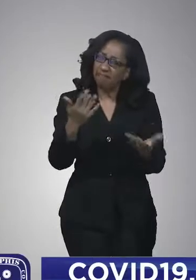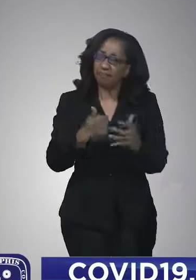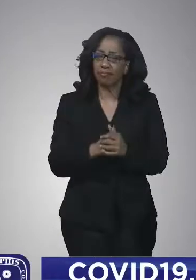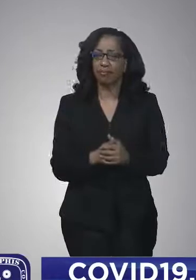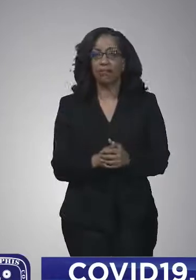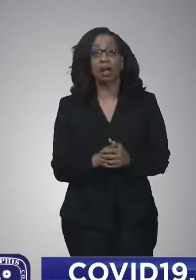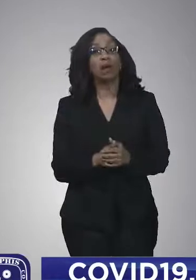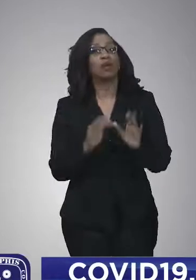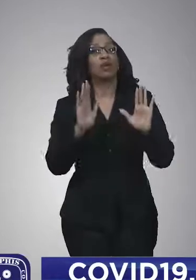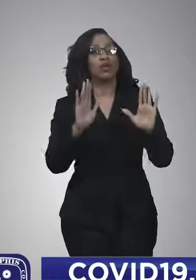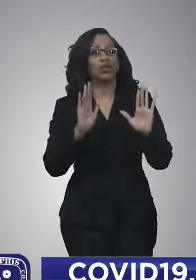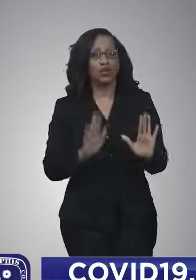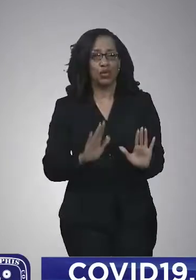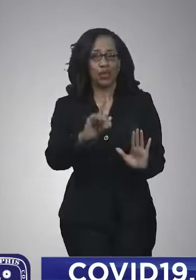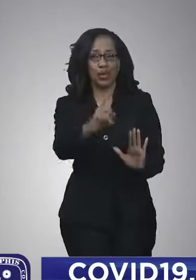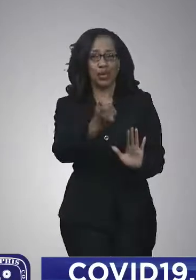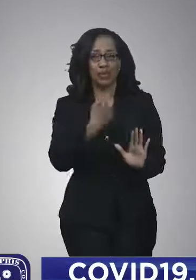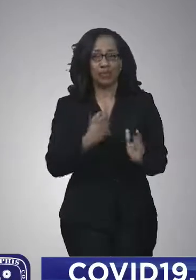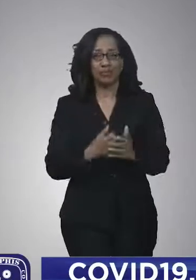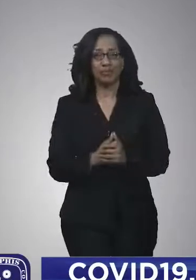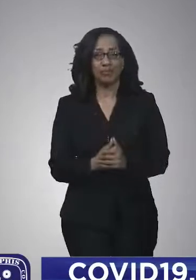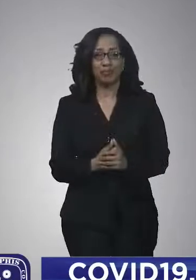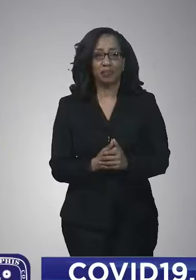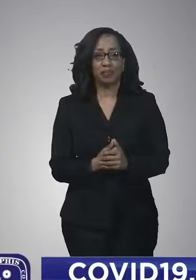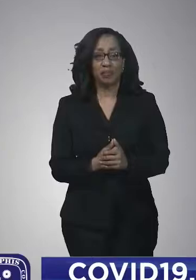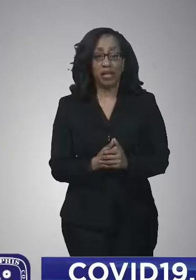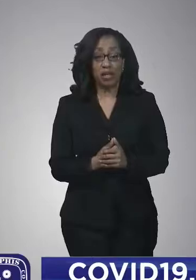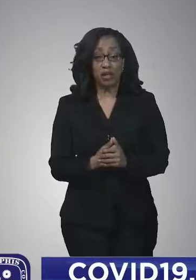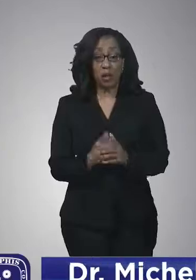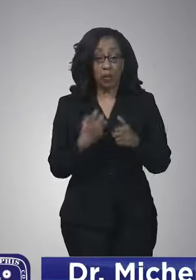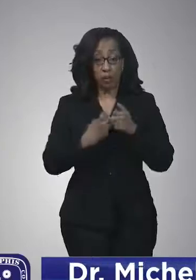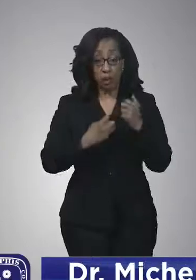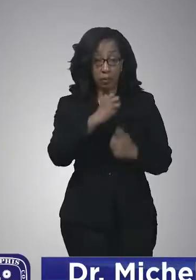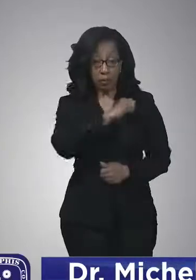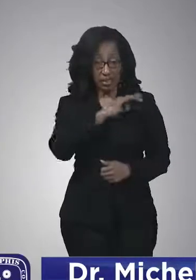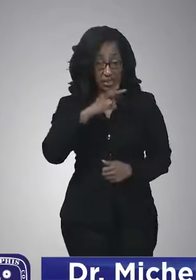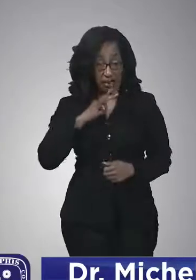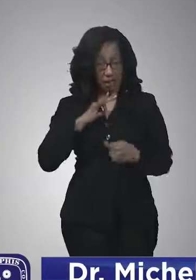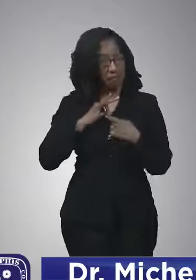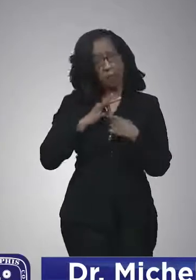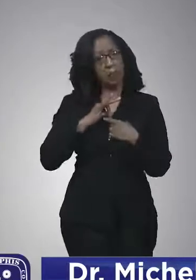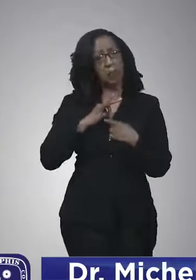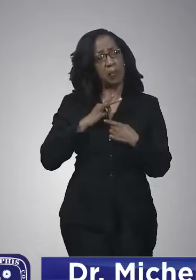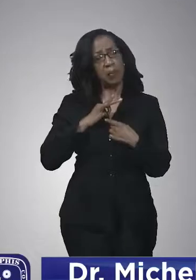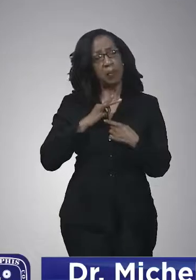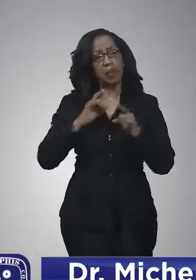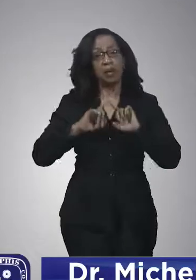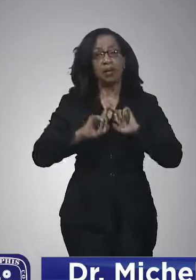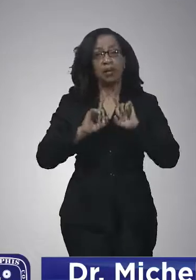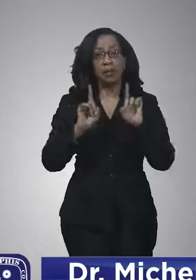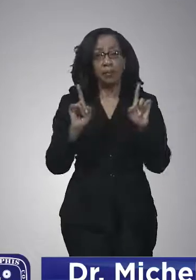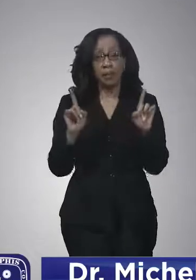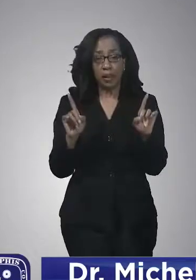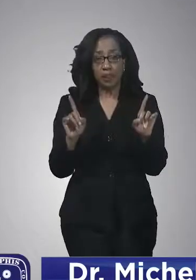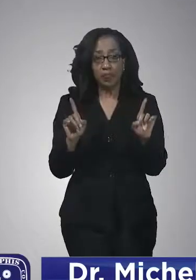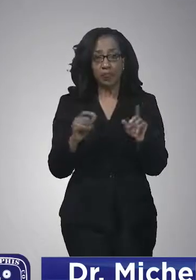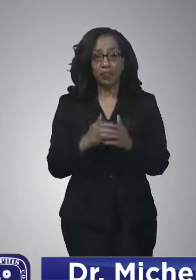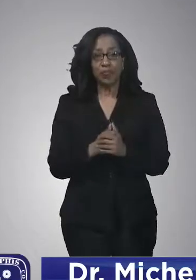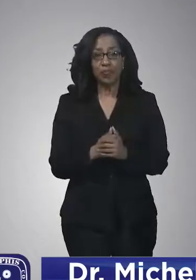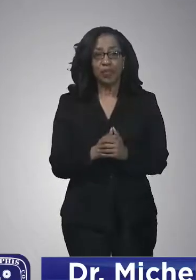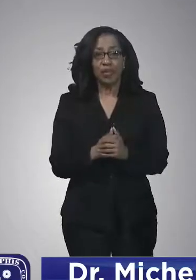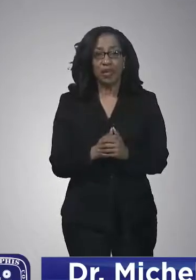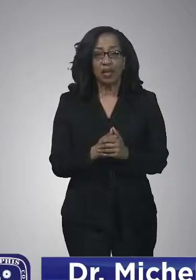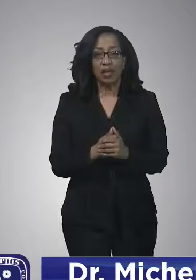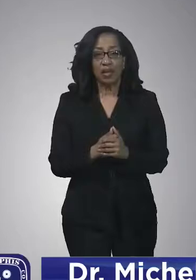Great question. So not a staffing issue, but what I will tell you is that since we are starting to come out of this